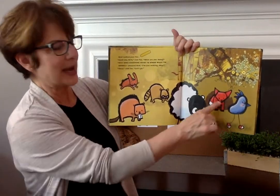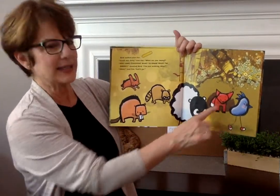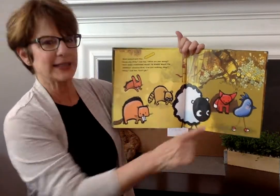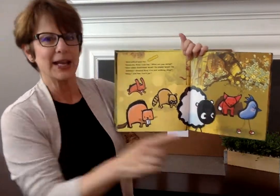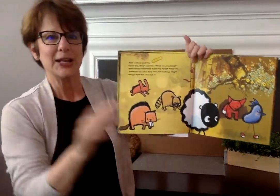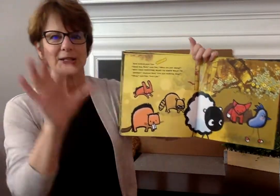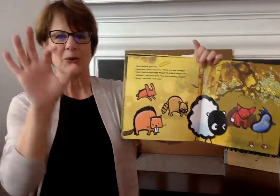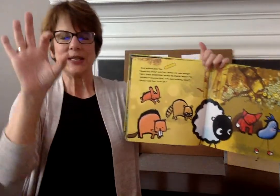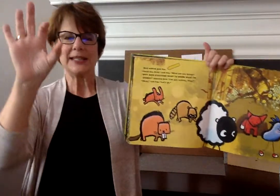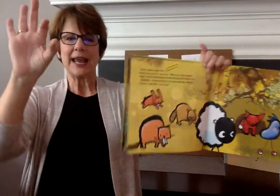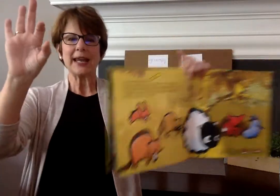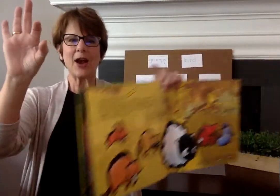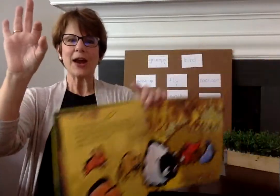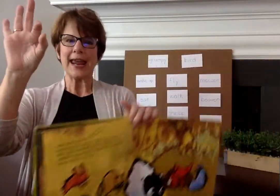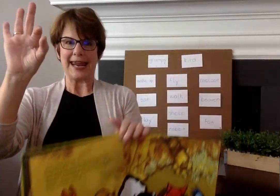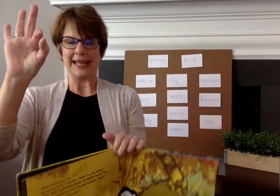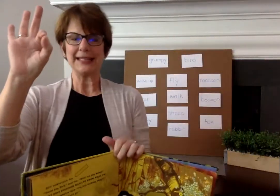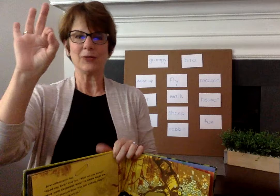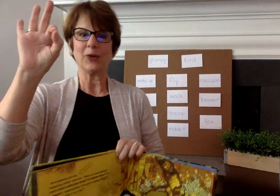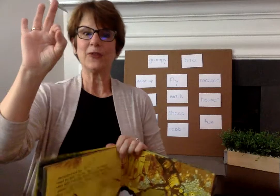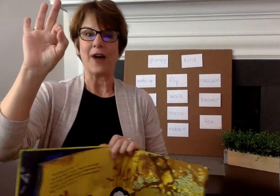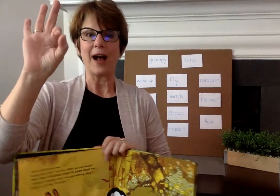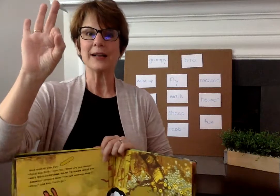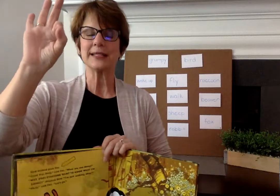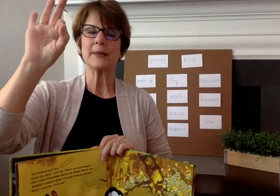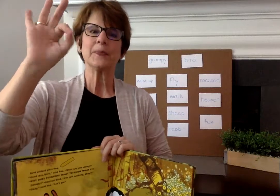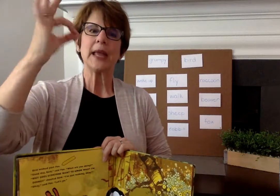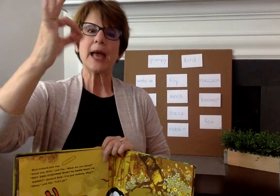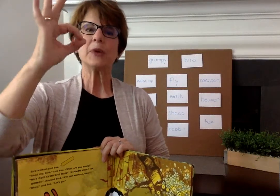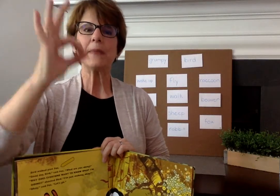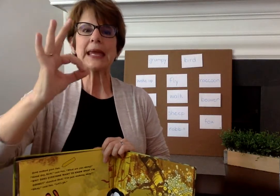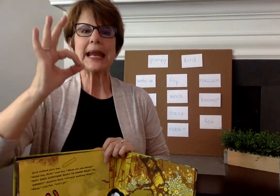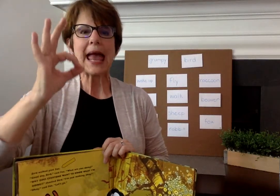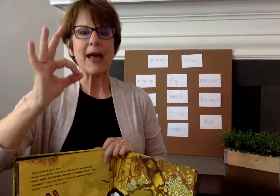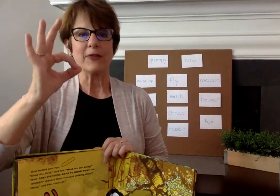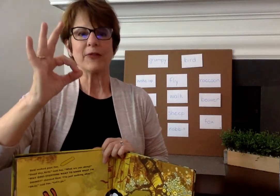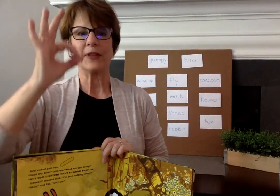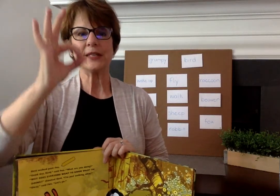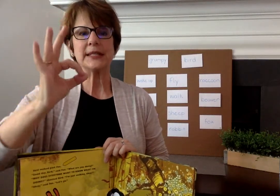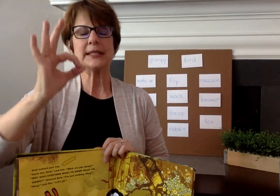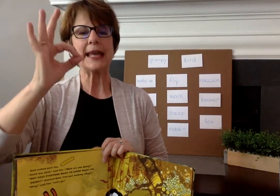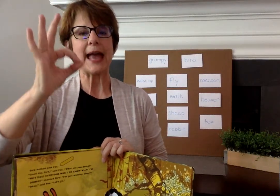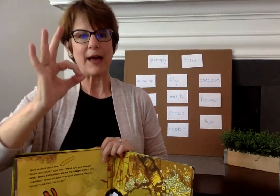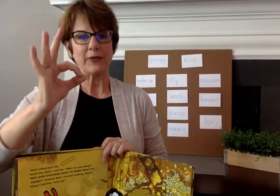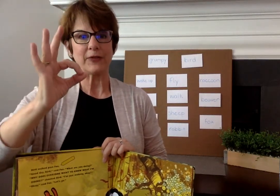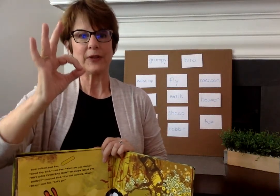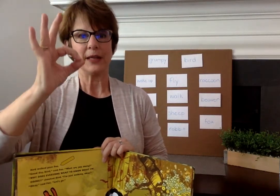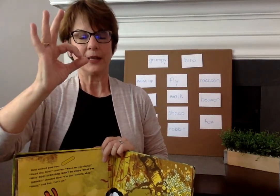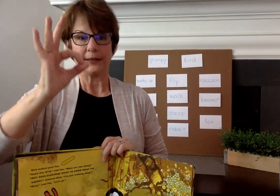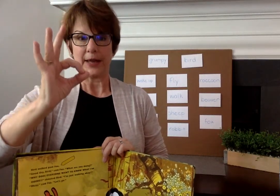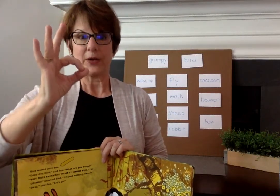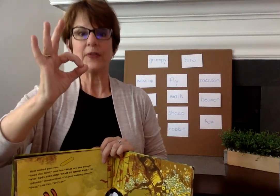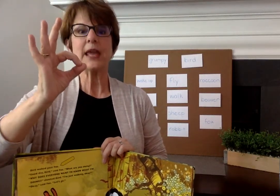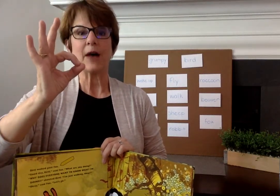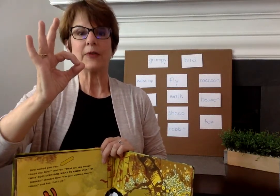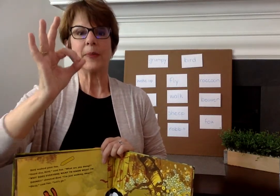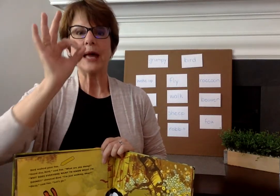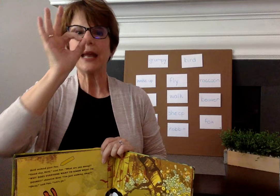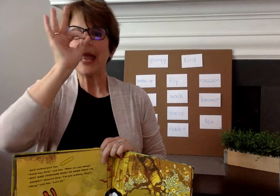right? So we take our hand for Fox and we make an F. This is the F letter of the alphabet,